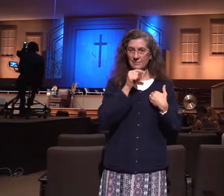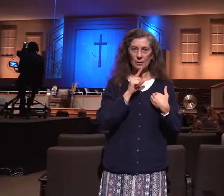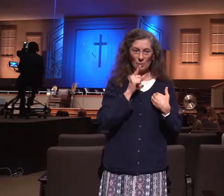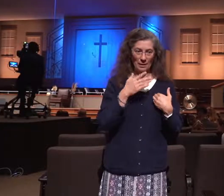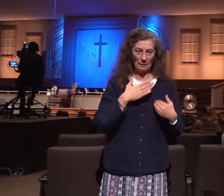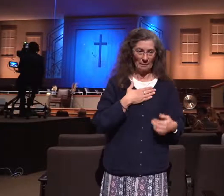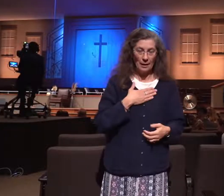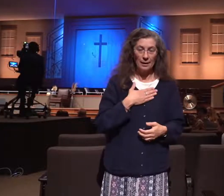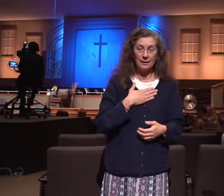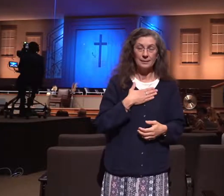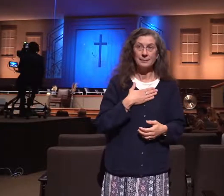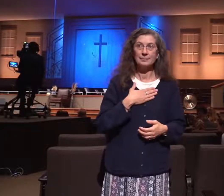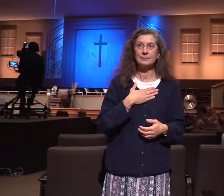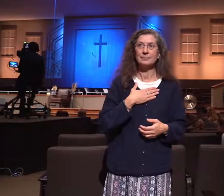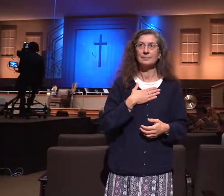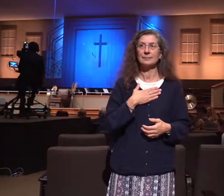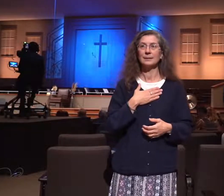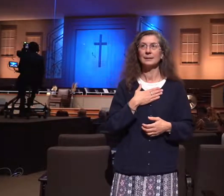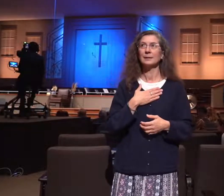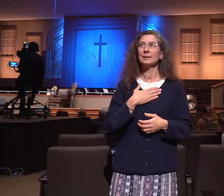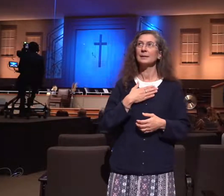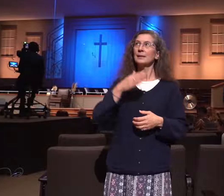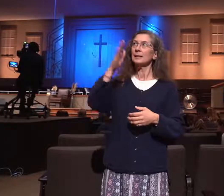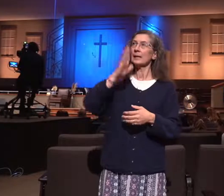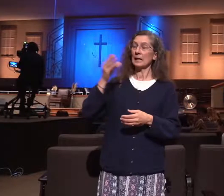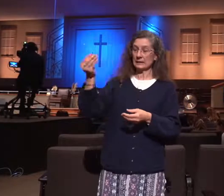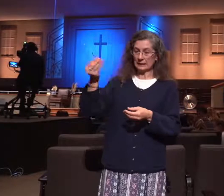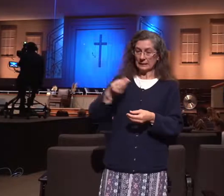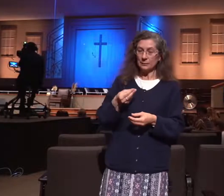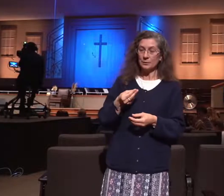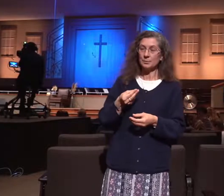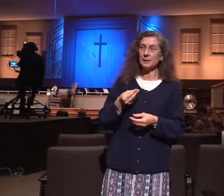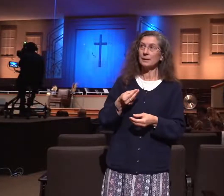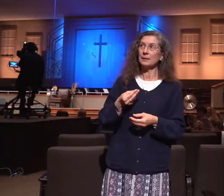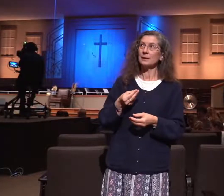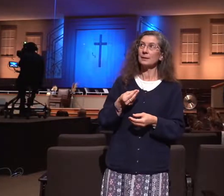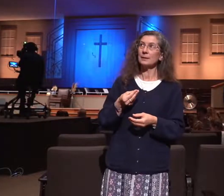It's not mine. God's put it in my hand.